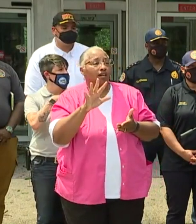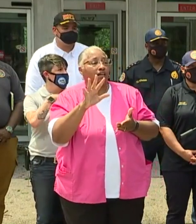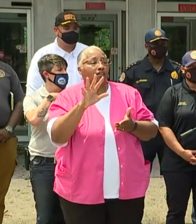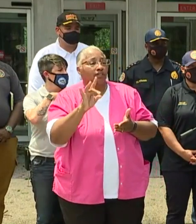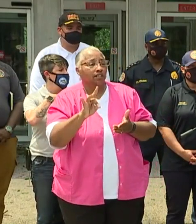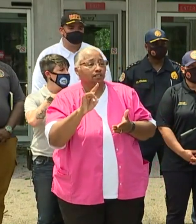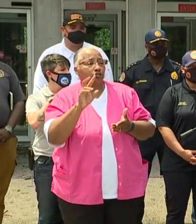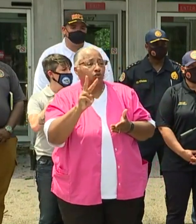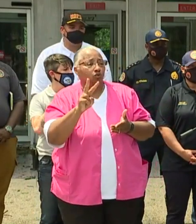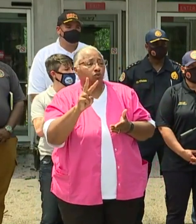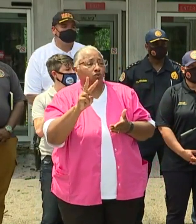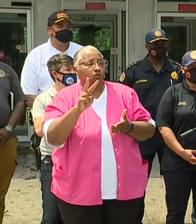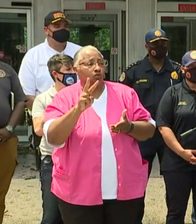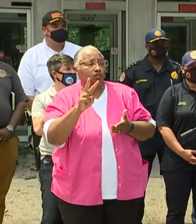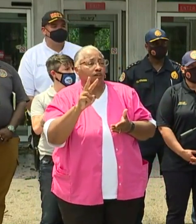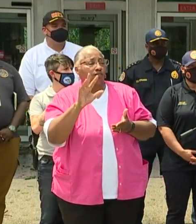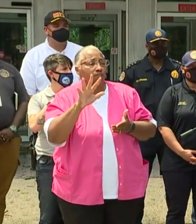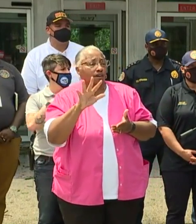504-658-2558. That's